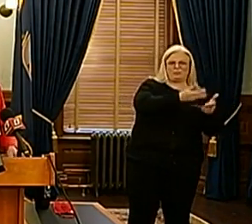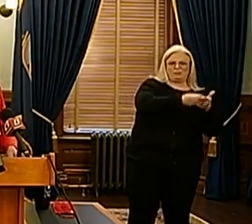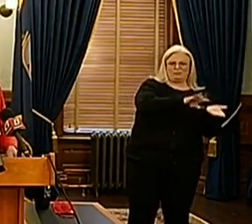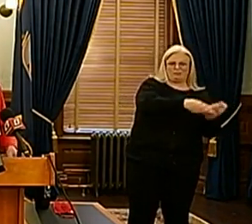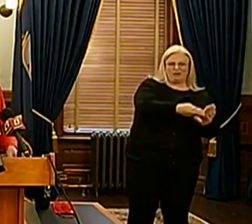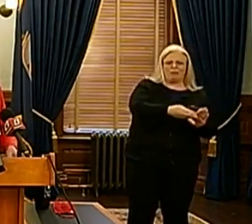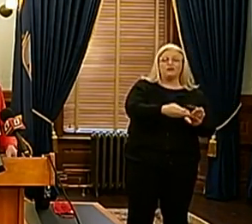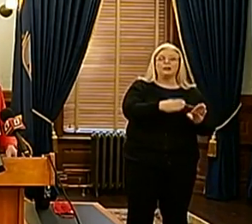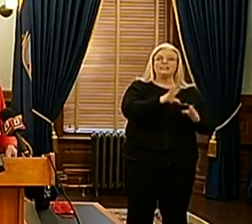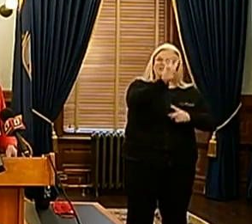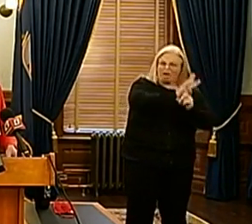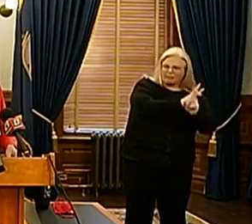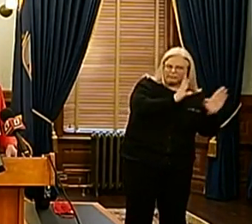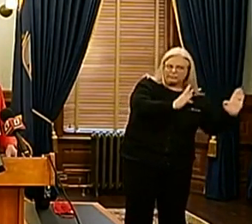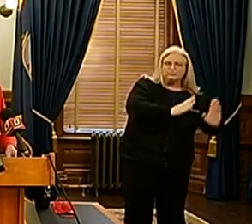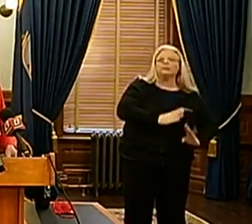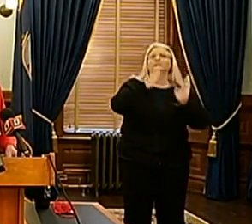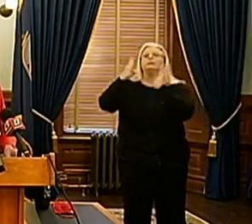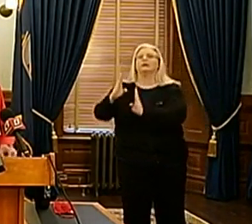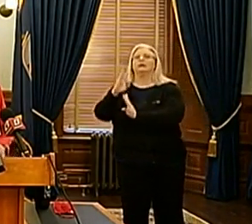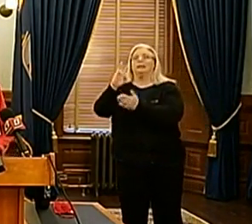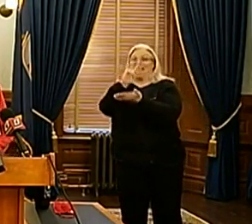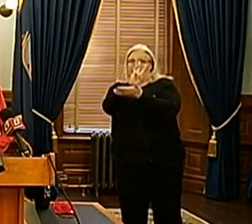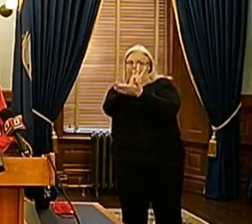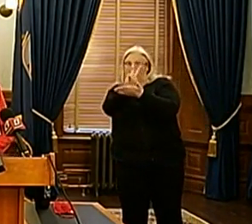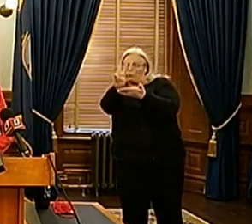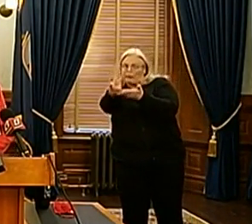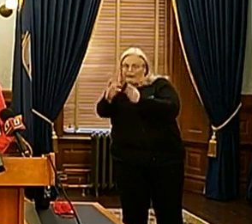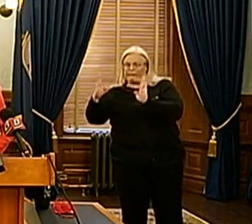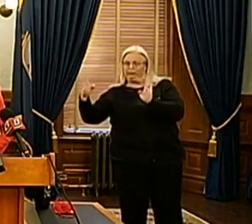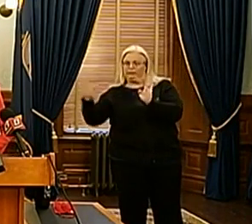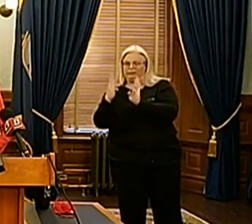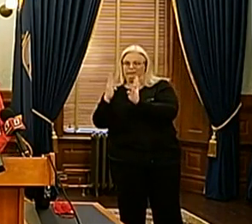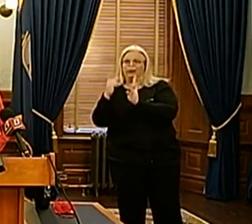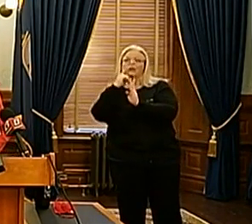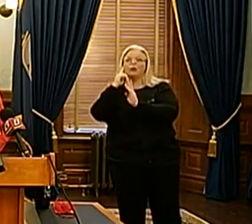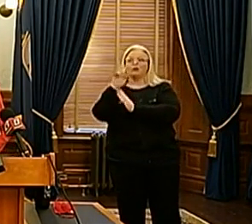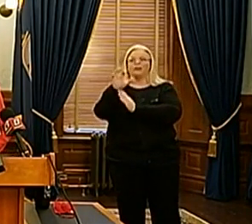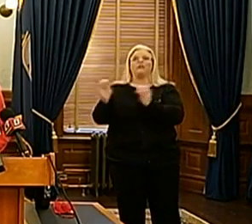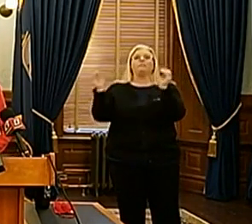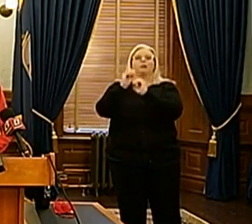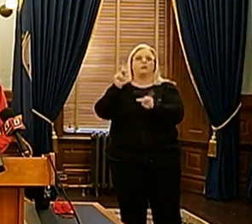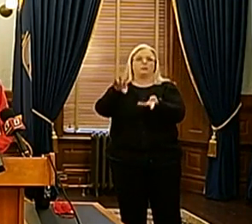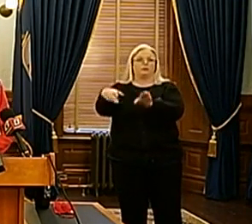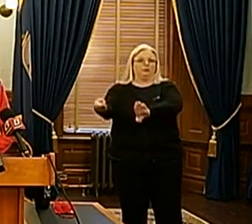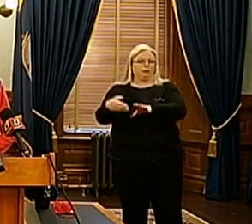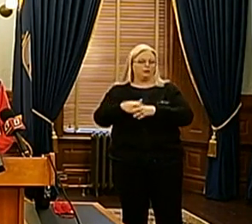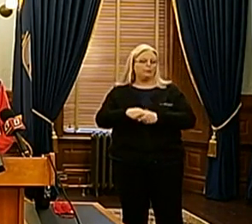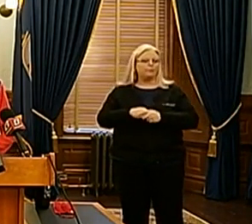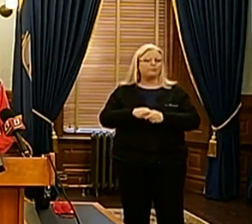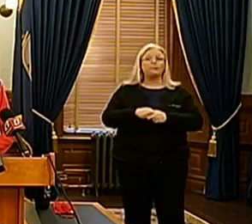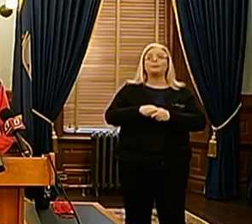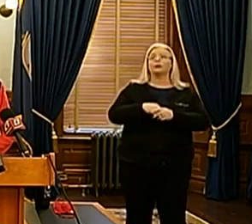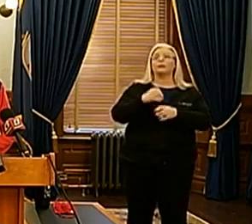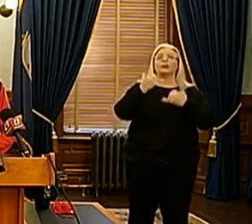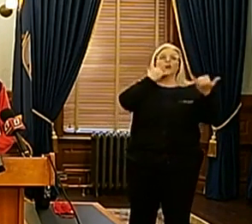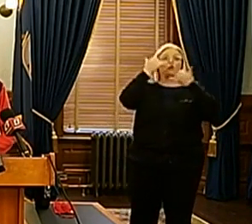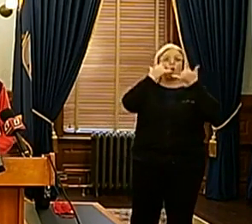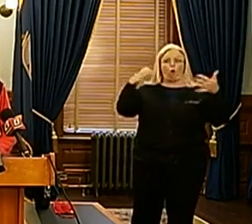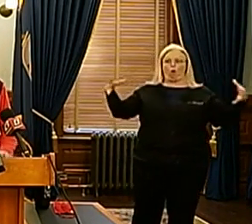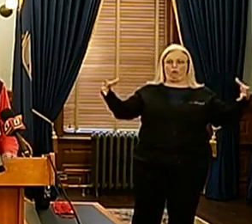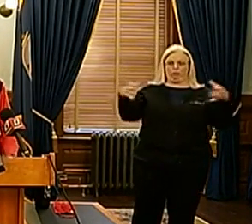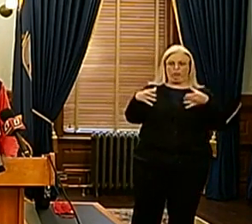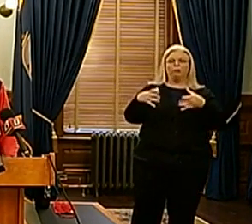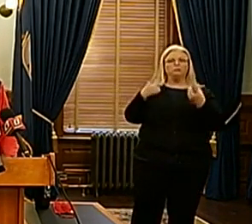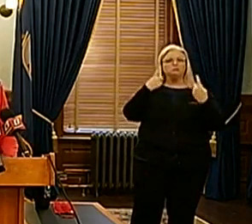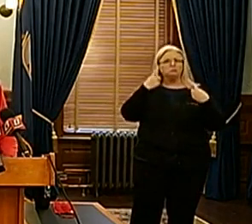over 6 weeks for another 500 Kansans to die. Yesterday's call was productive, and